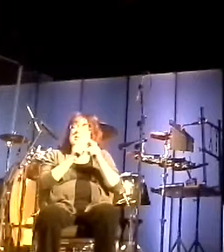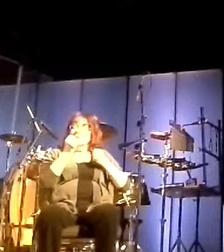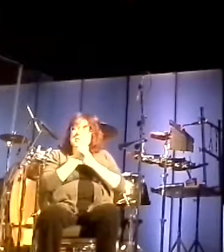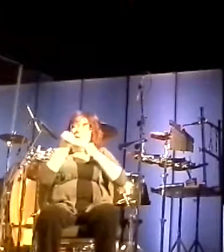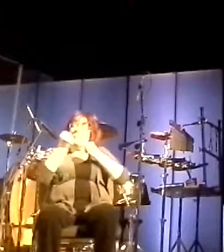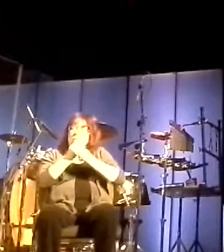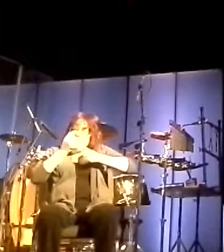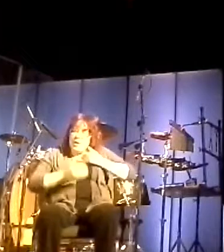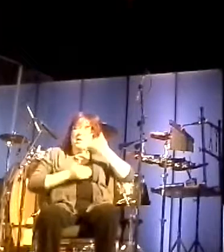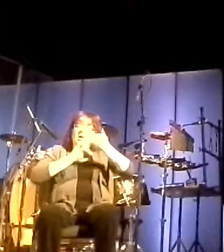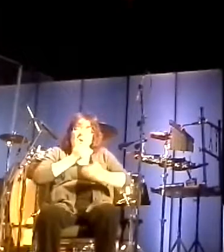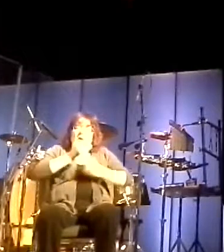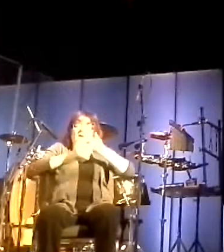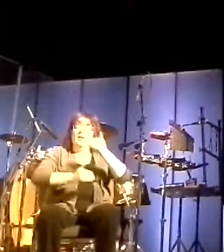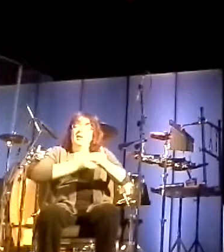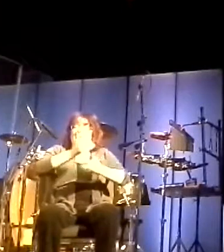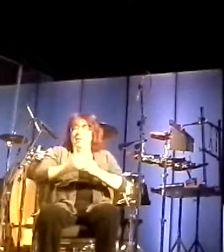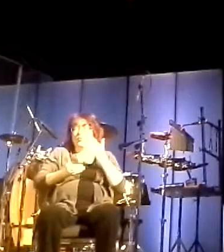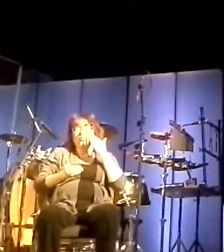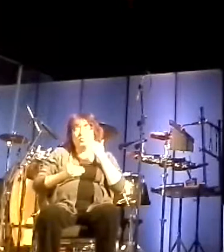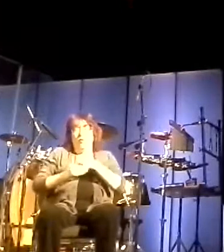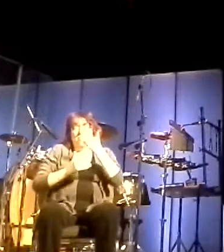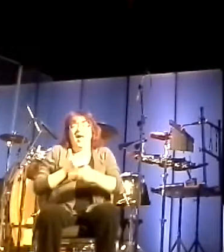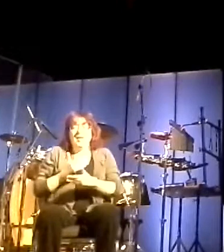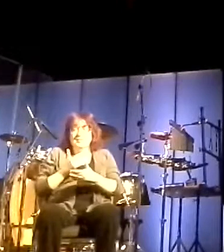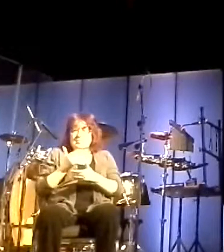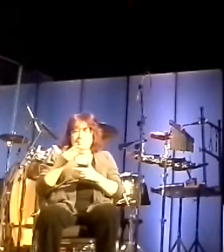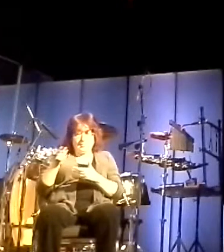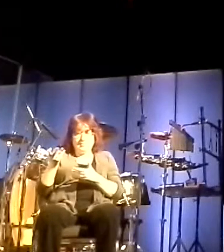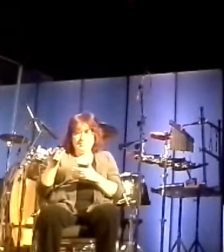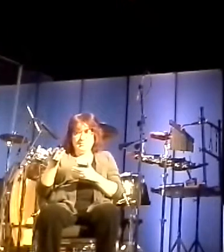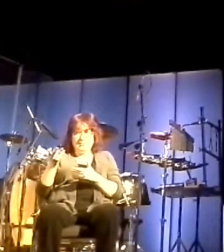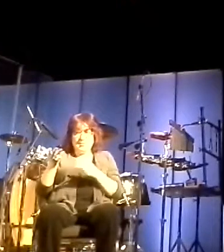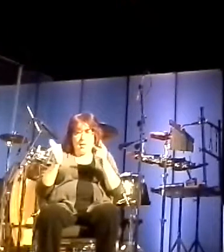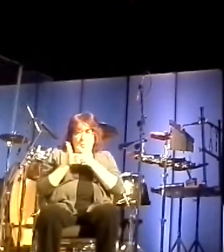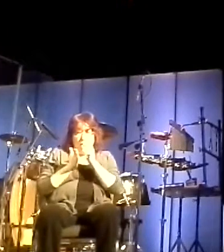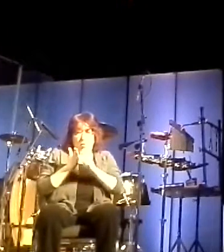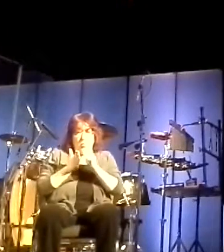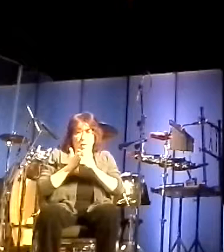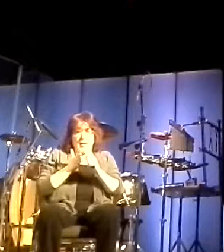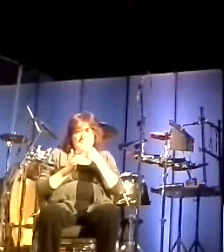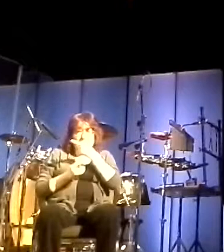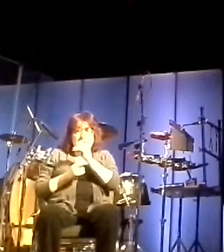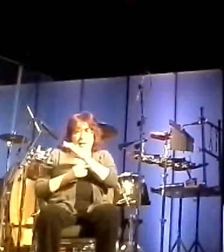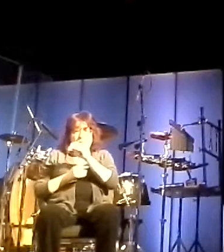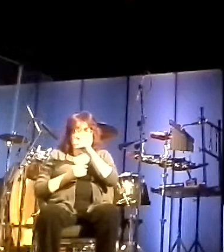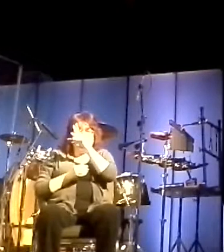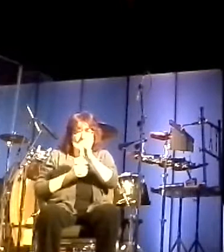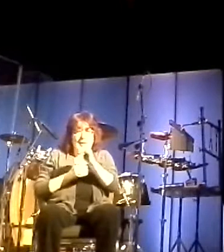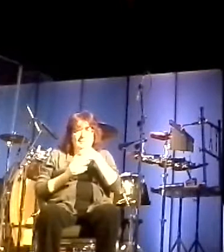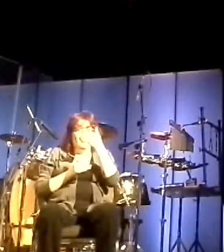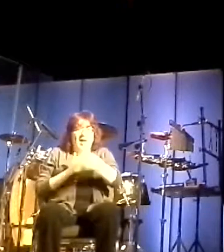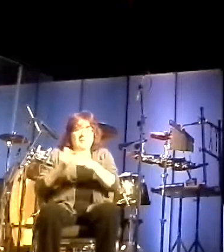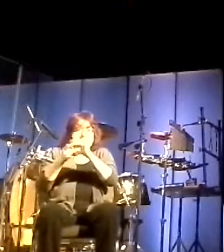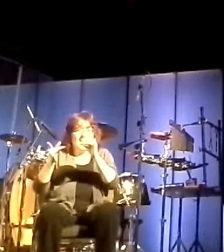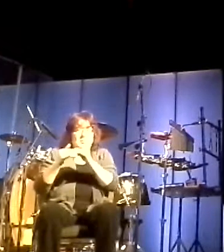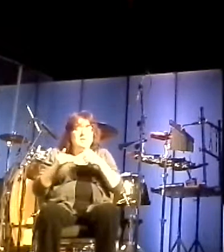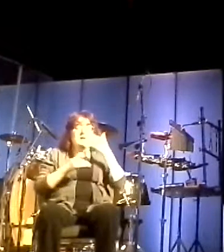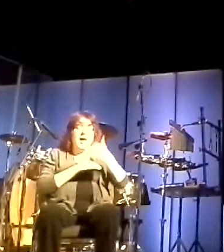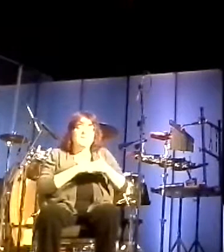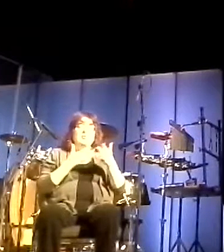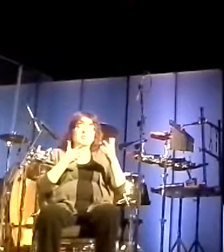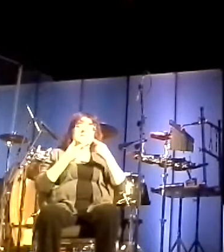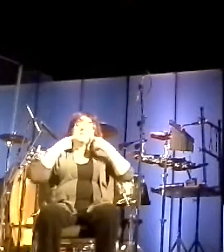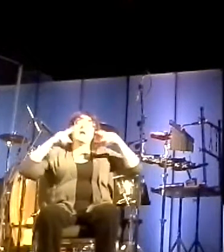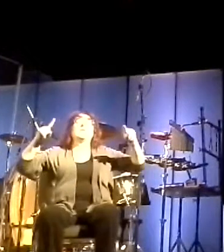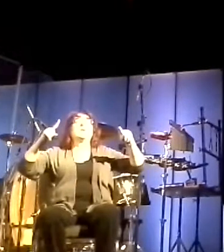this stuff of my life. And you know the very next thing, Paul writes to Timothy, the very next statement, right after this